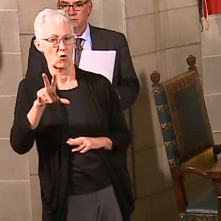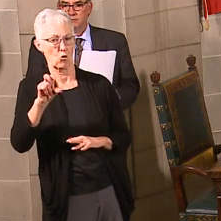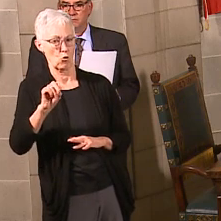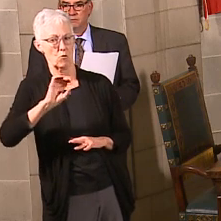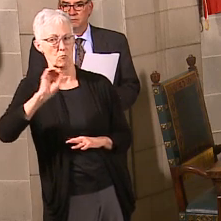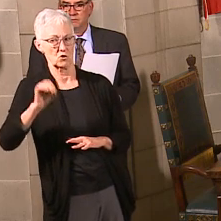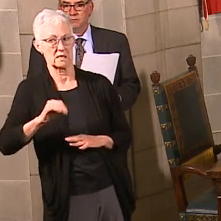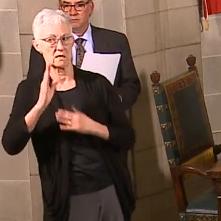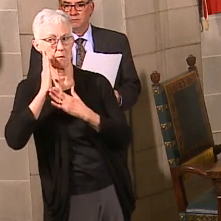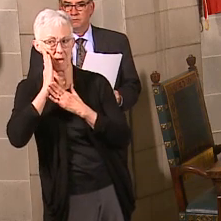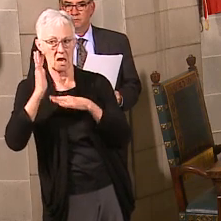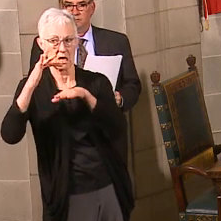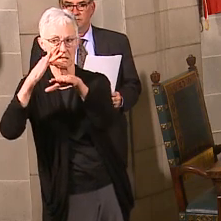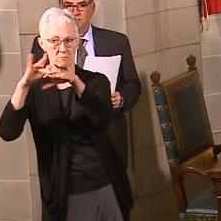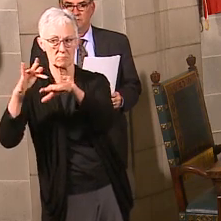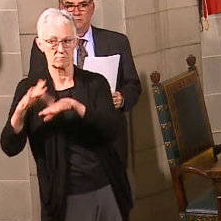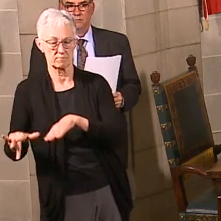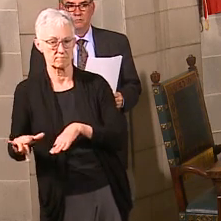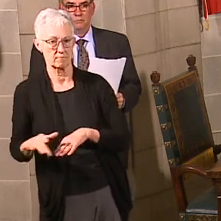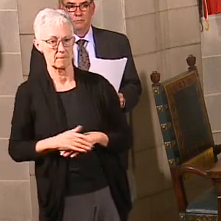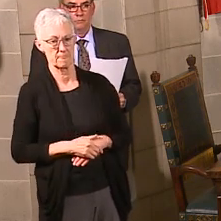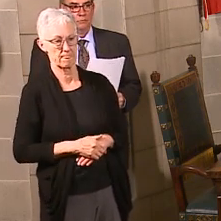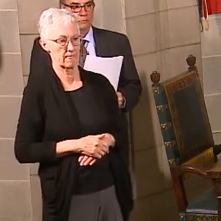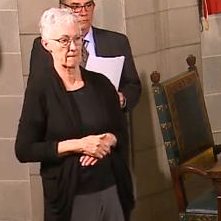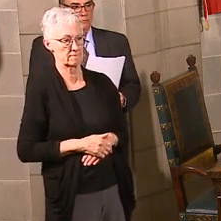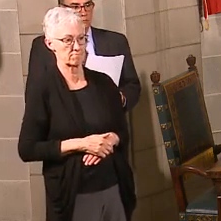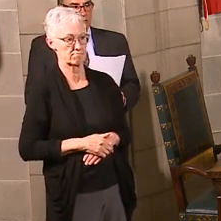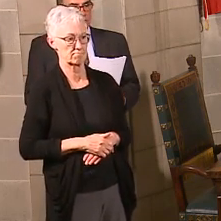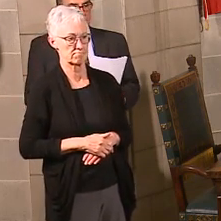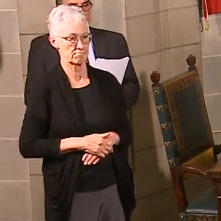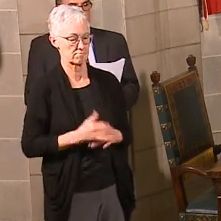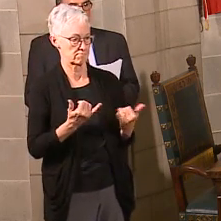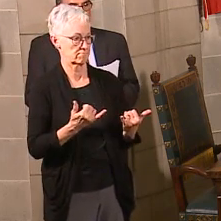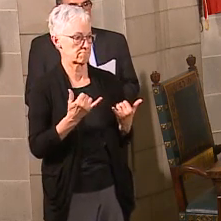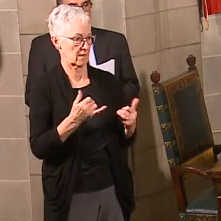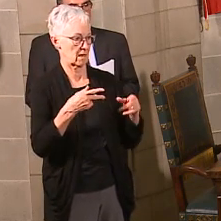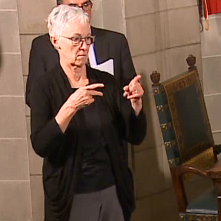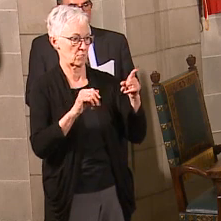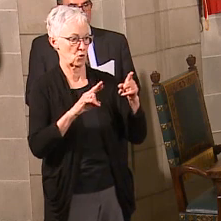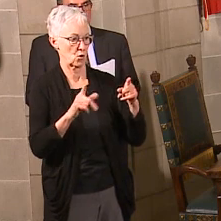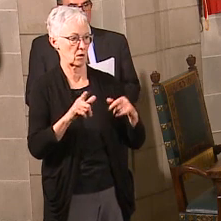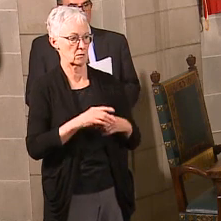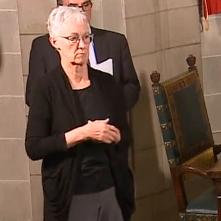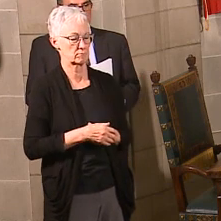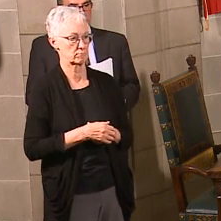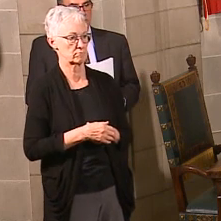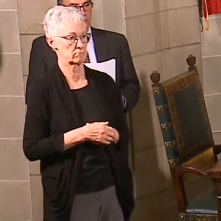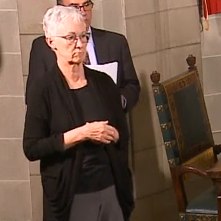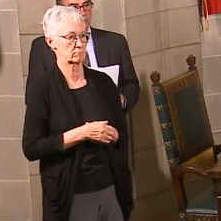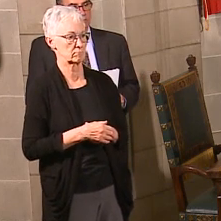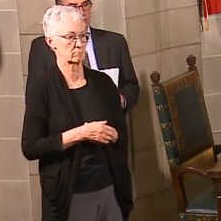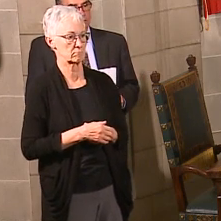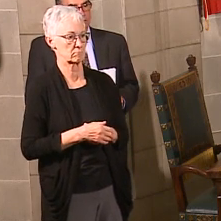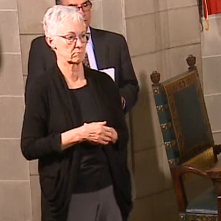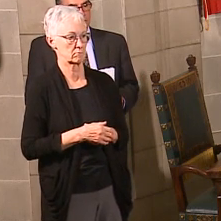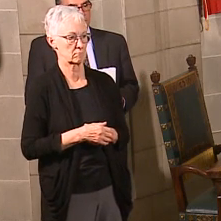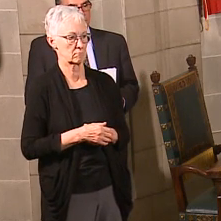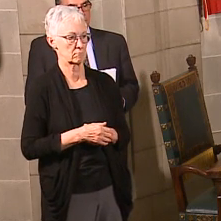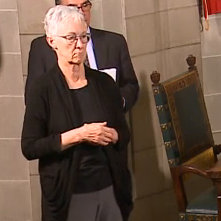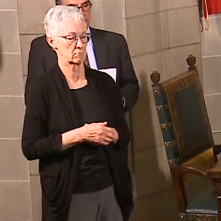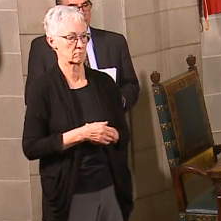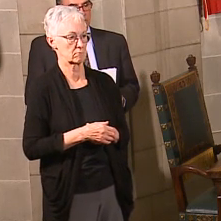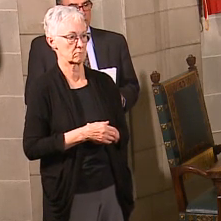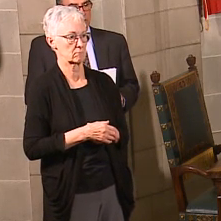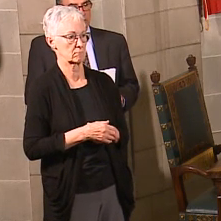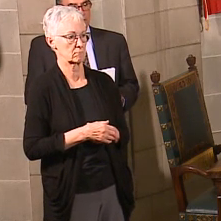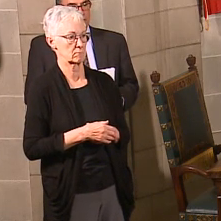that are here with us here in the room. Paul. Oh, sorry. Yeah, just a couple of questions. One's from a reader. He's a business owner. He